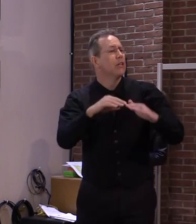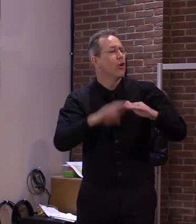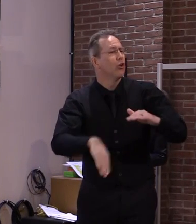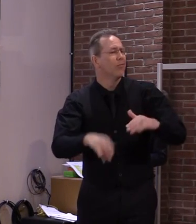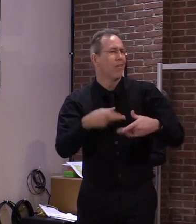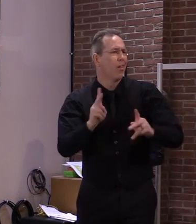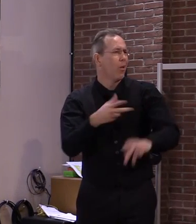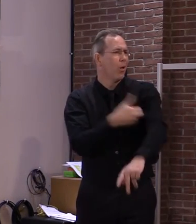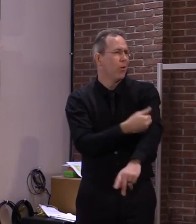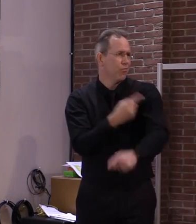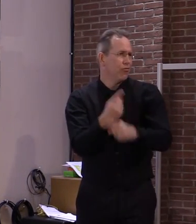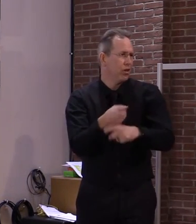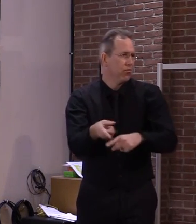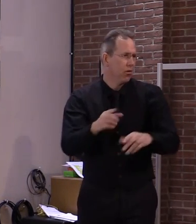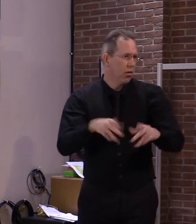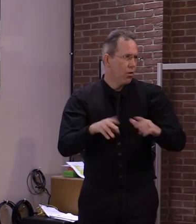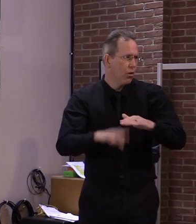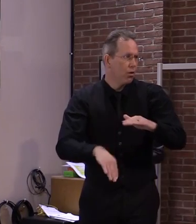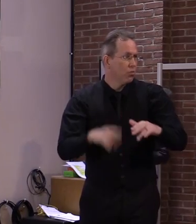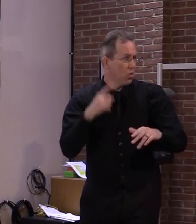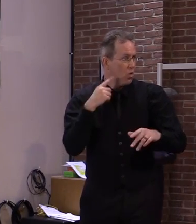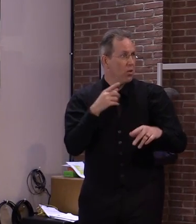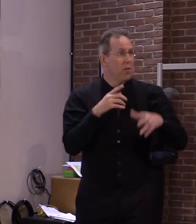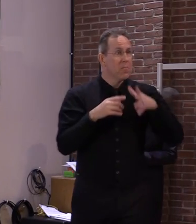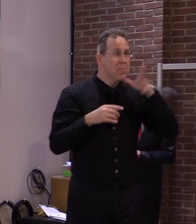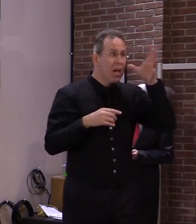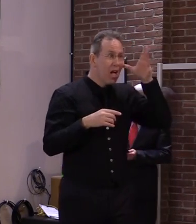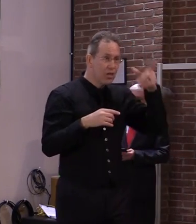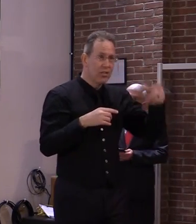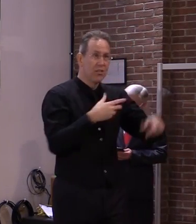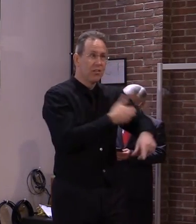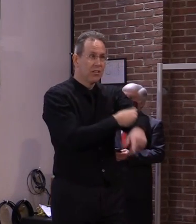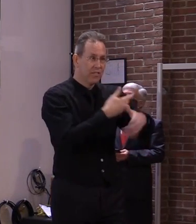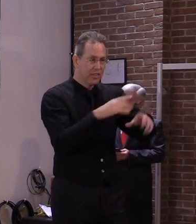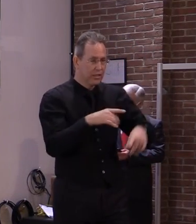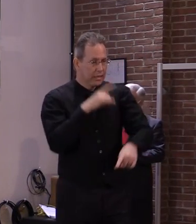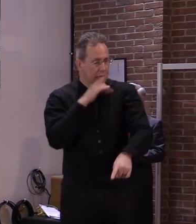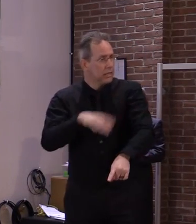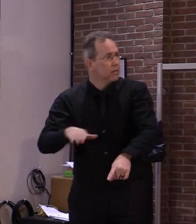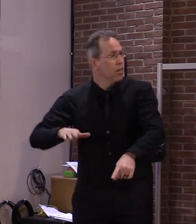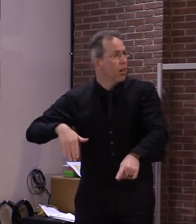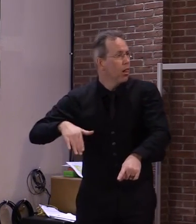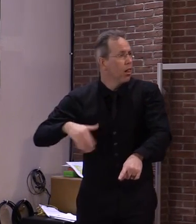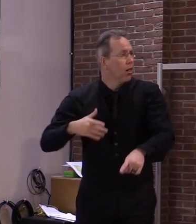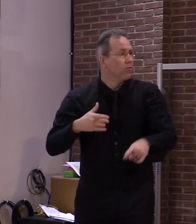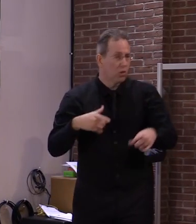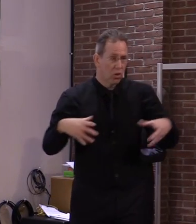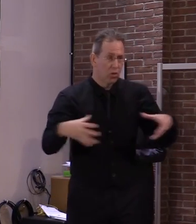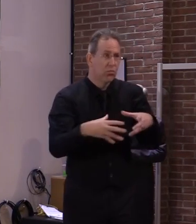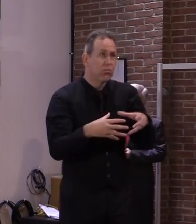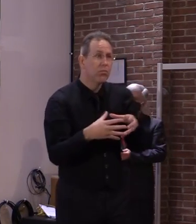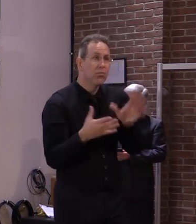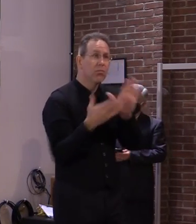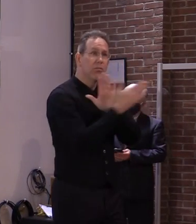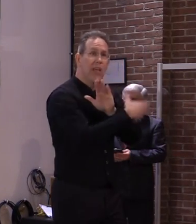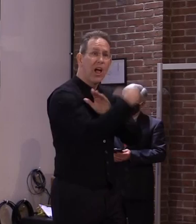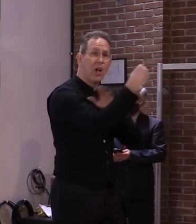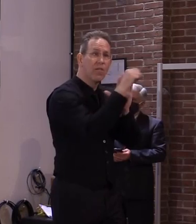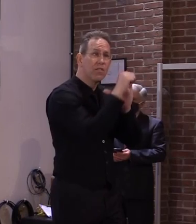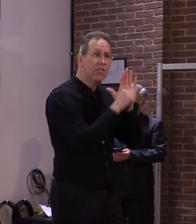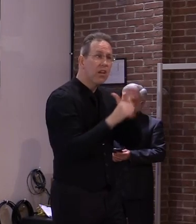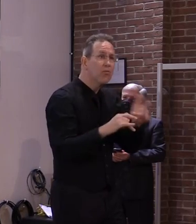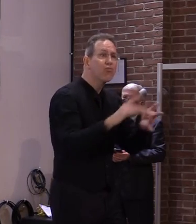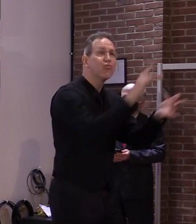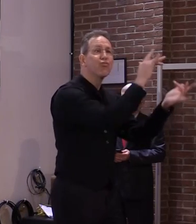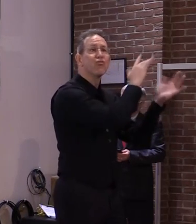have to quarantine when they return? Yeah, I'm going to refer to Dr. Levine on this, but this is another one of those